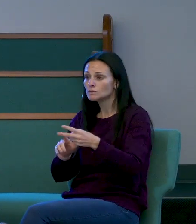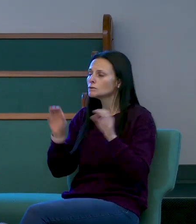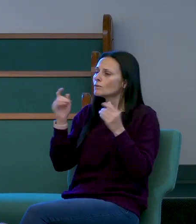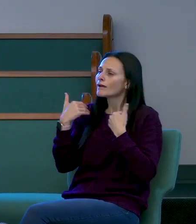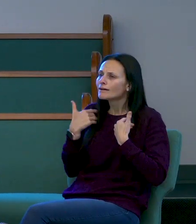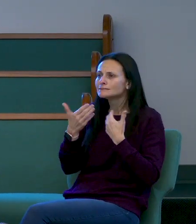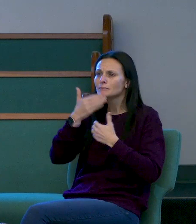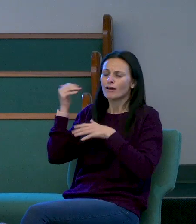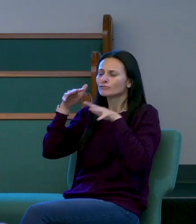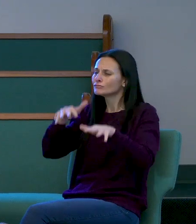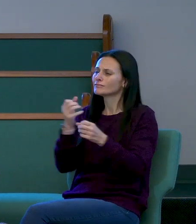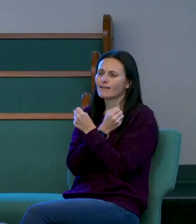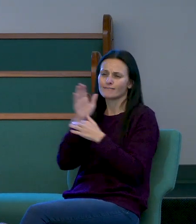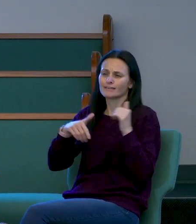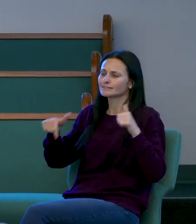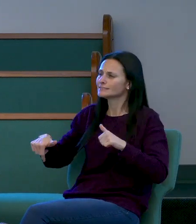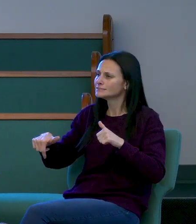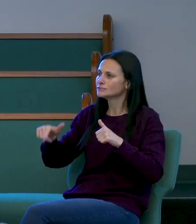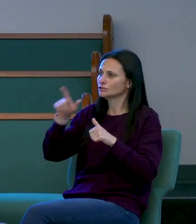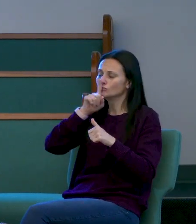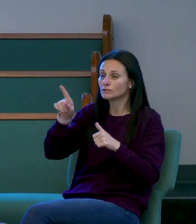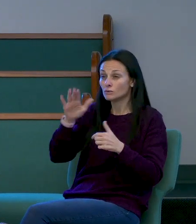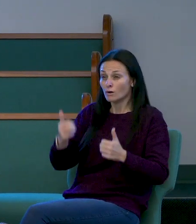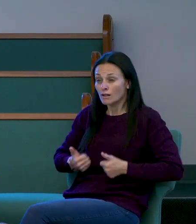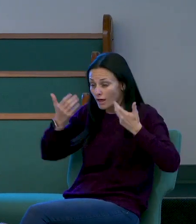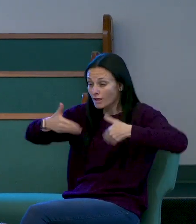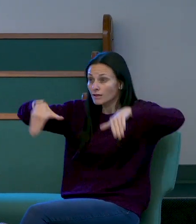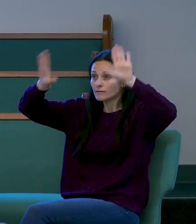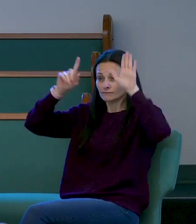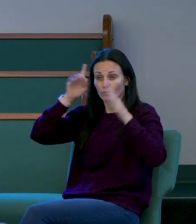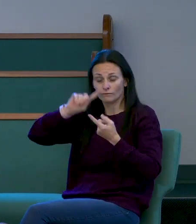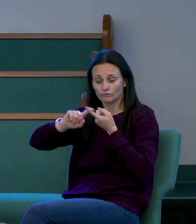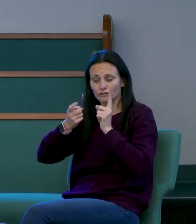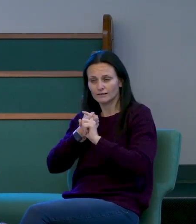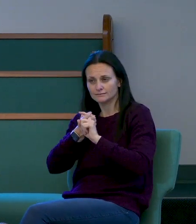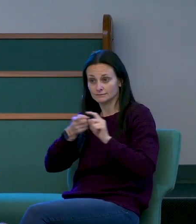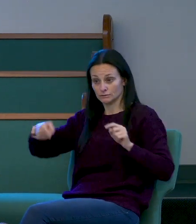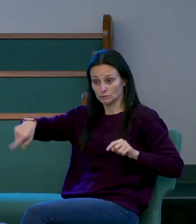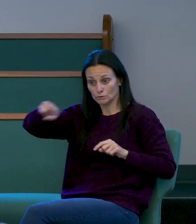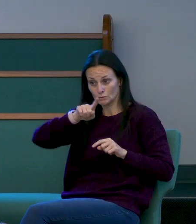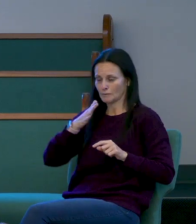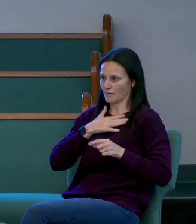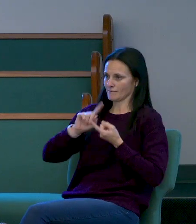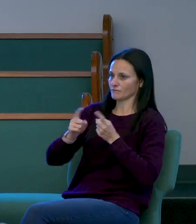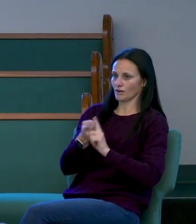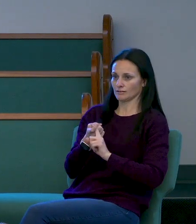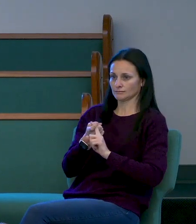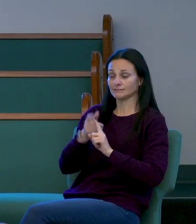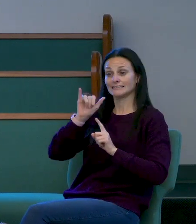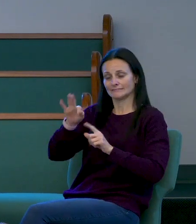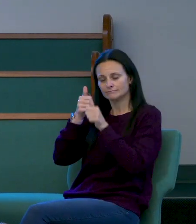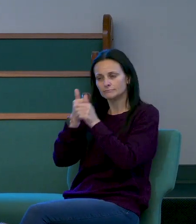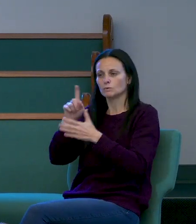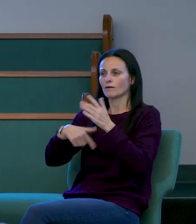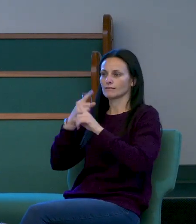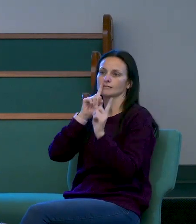greater love than this, to lay down one's life for one's friends. You are my friends if you do what I